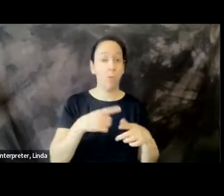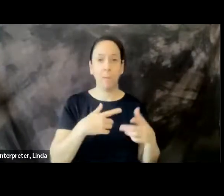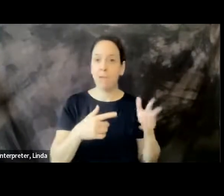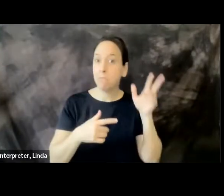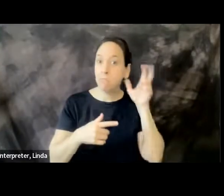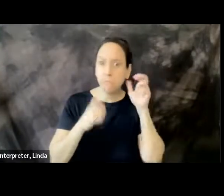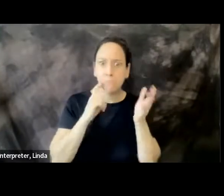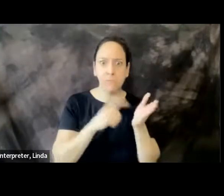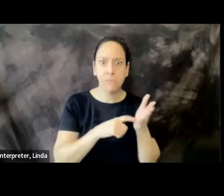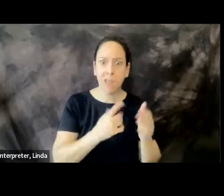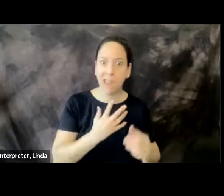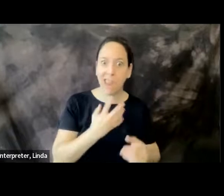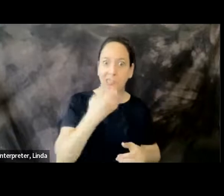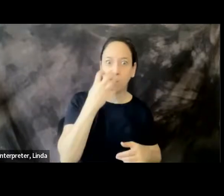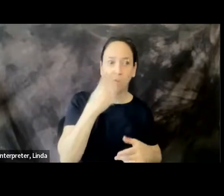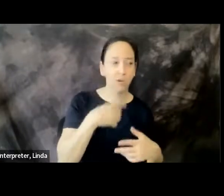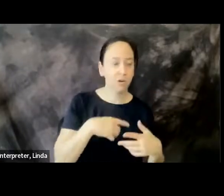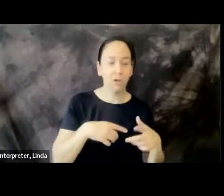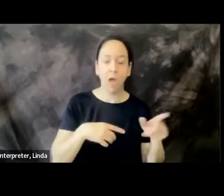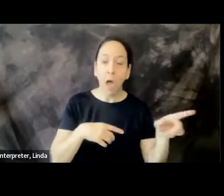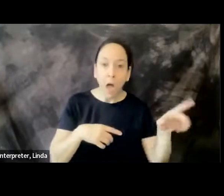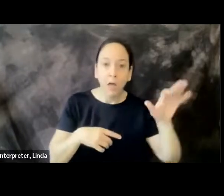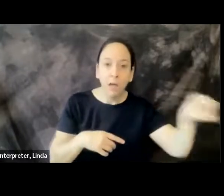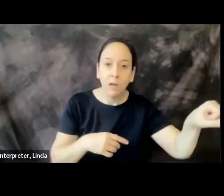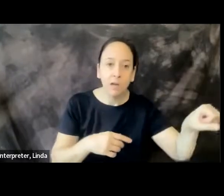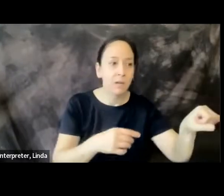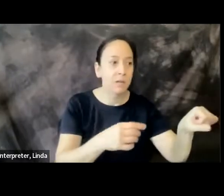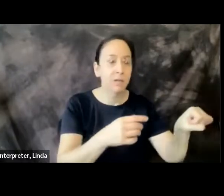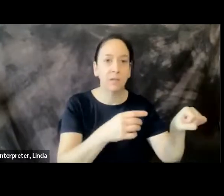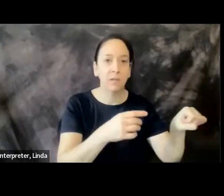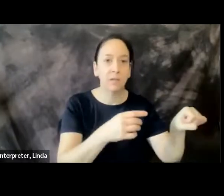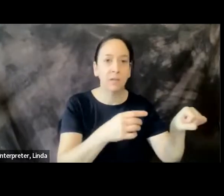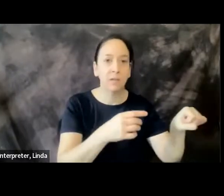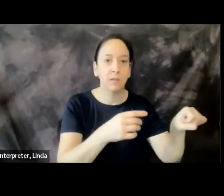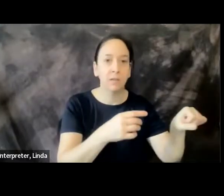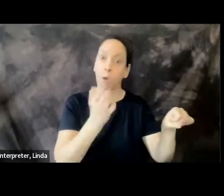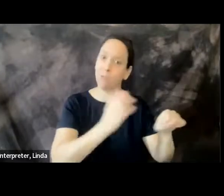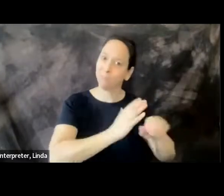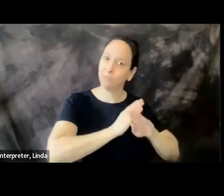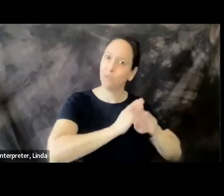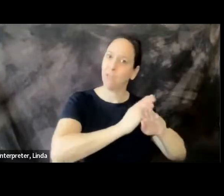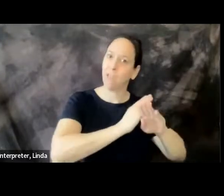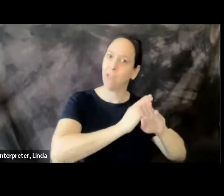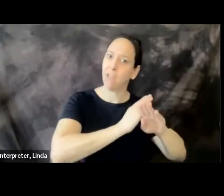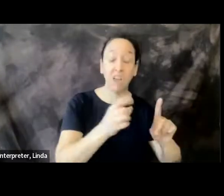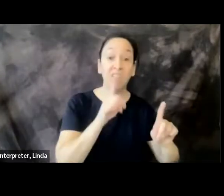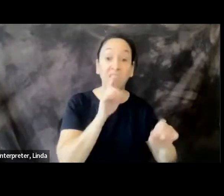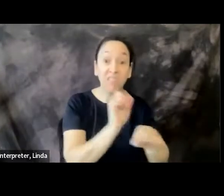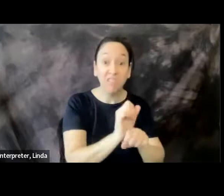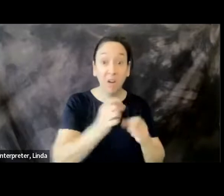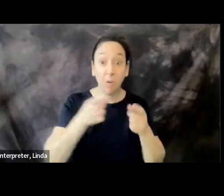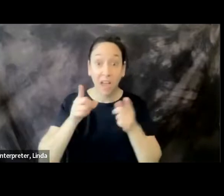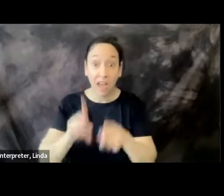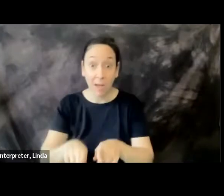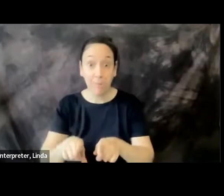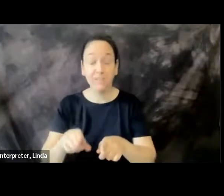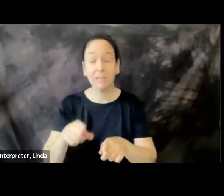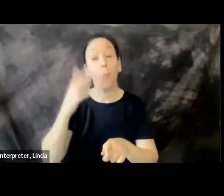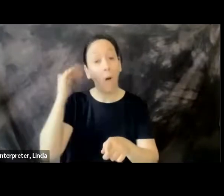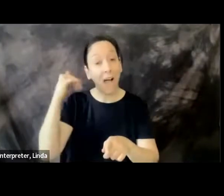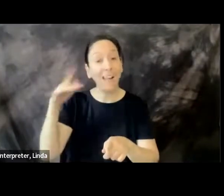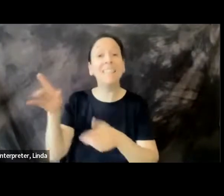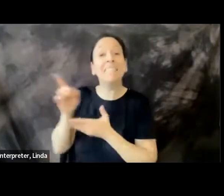anger or for violence, that will actually have the unintended effect, but and affected as a result of design in